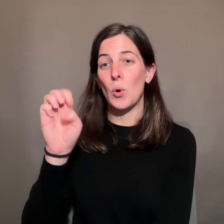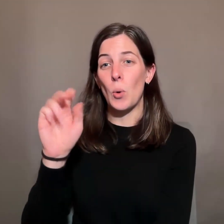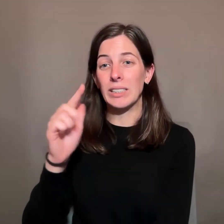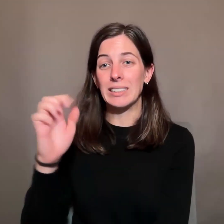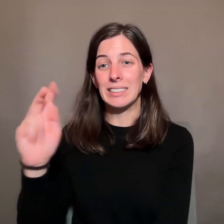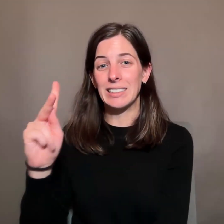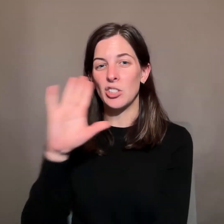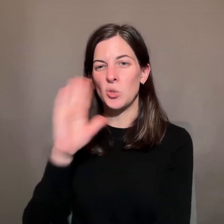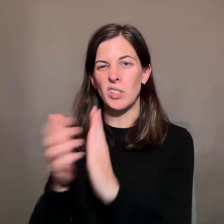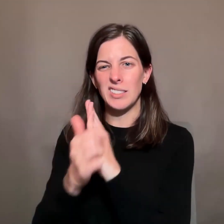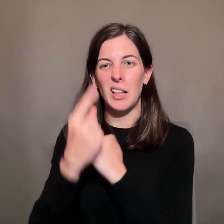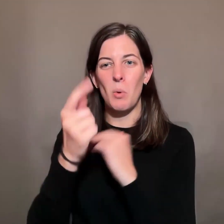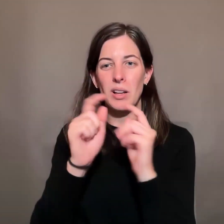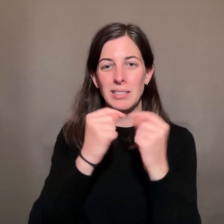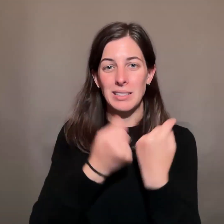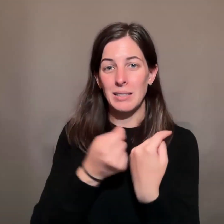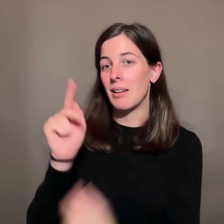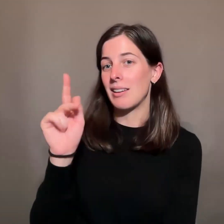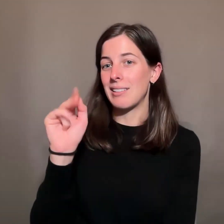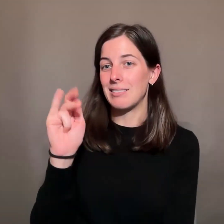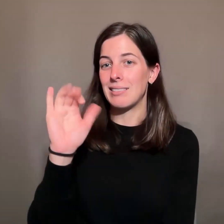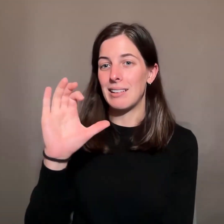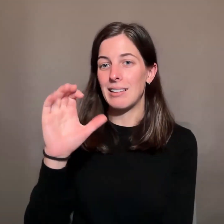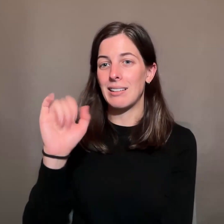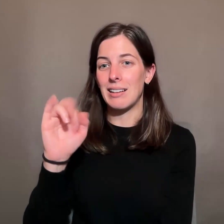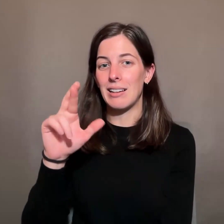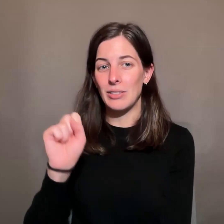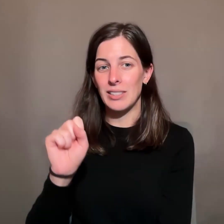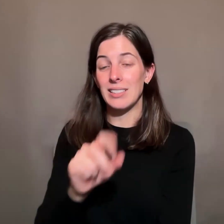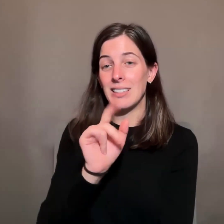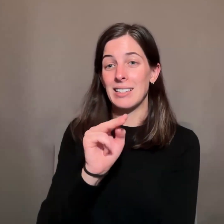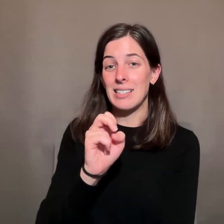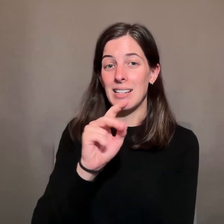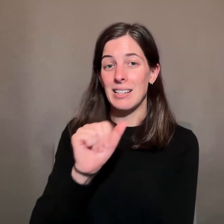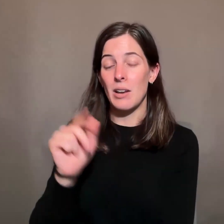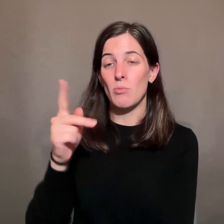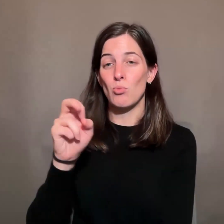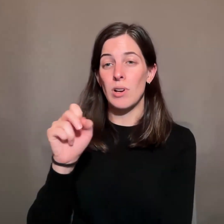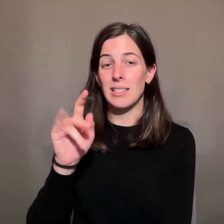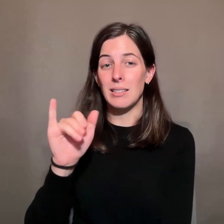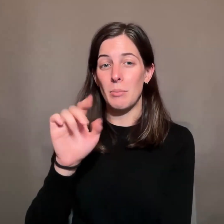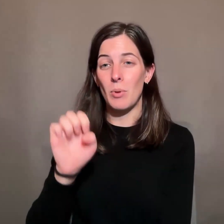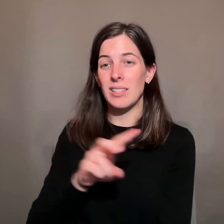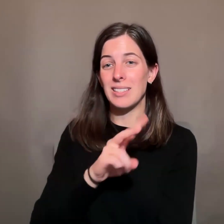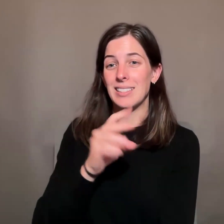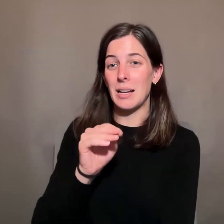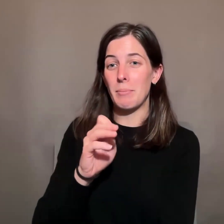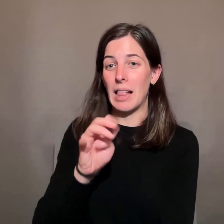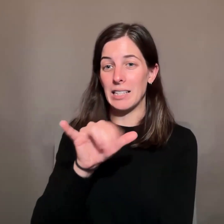Team, Kinetic Iris, Kinsta, Pressable, Second Melody. Bronze